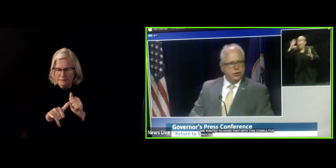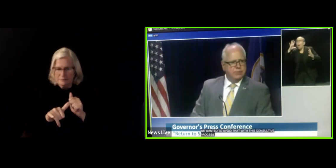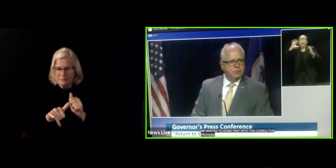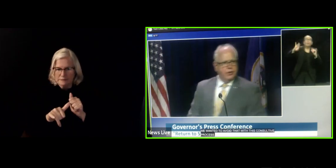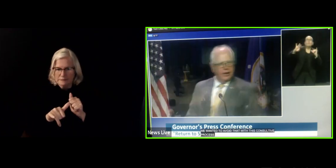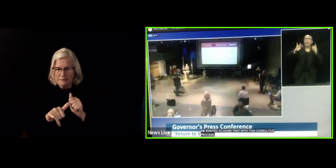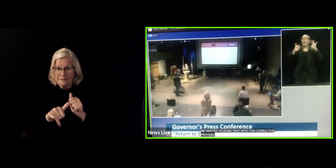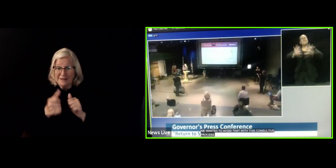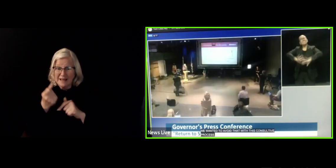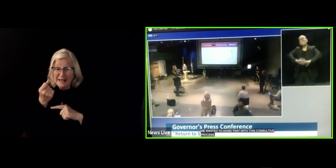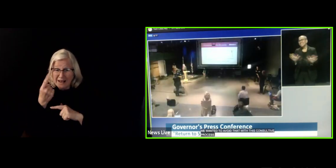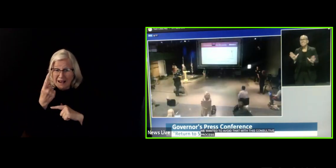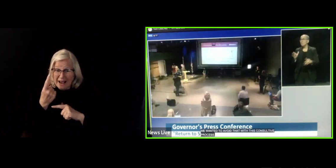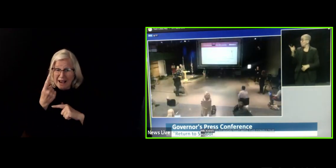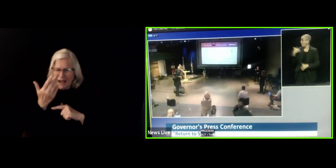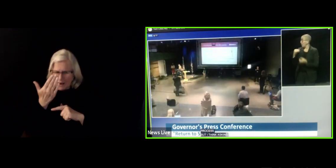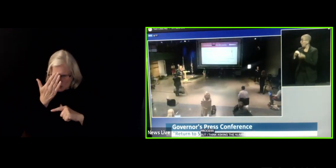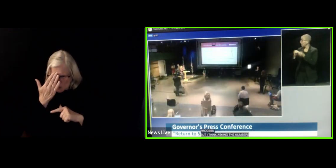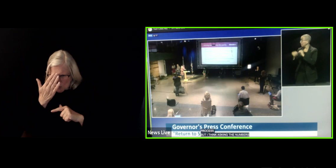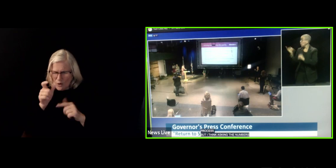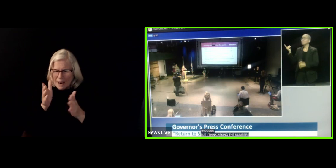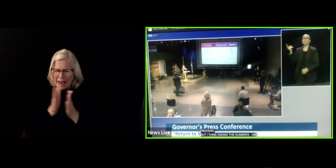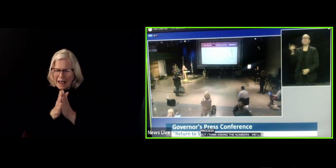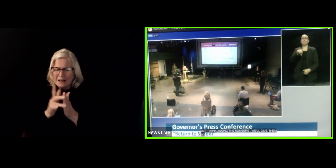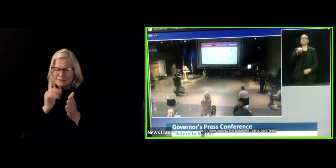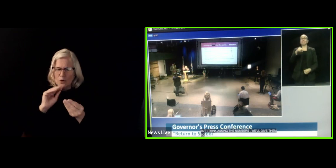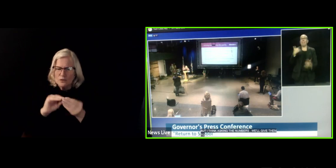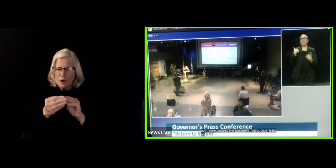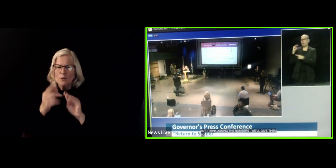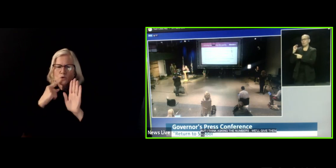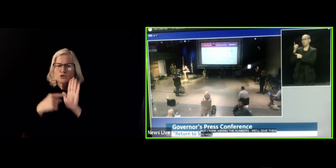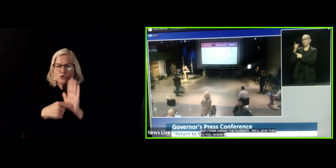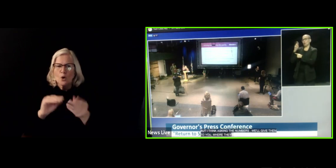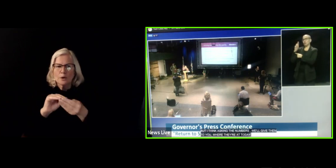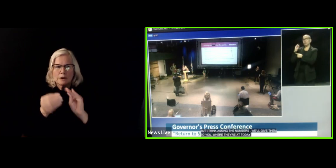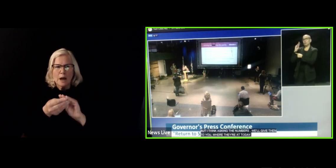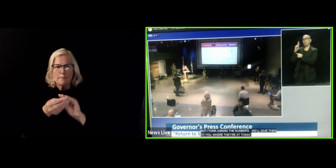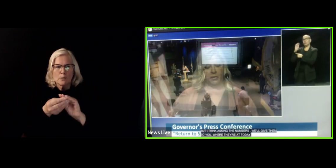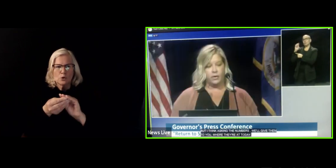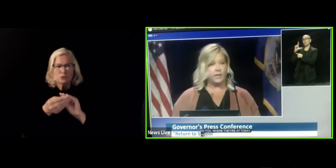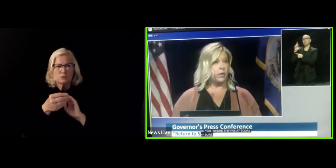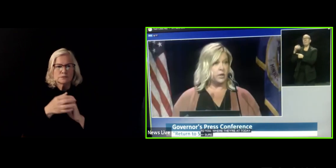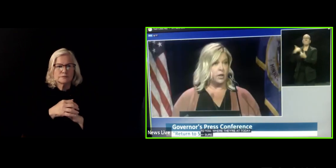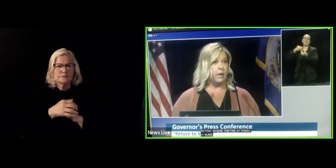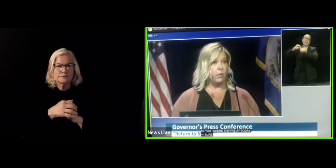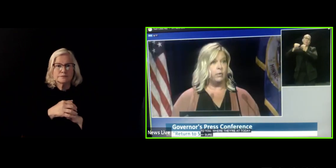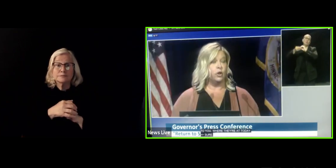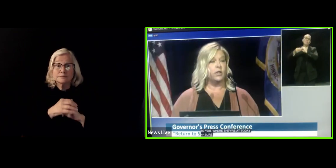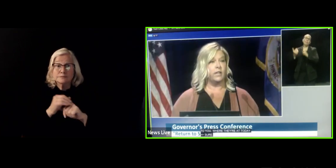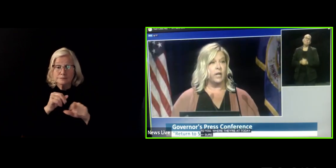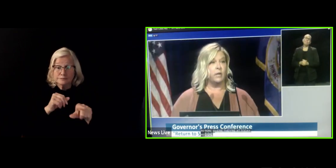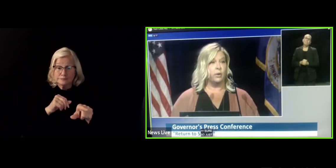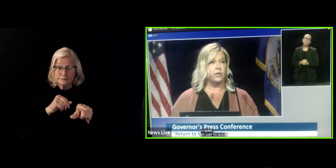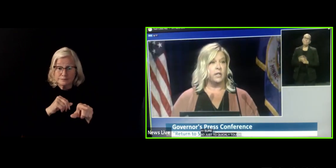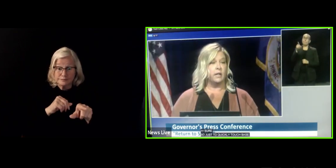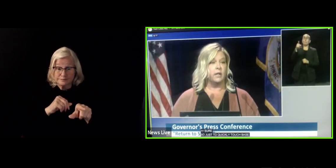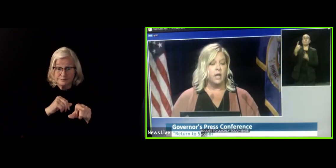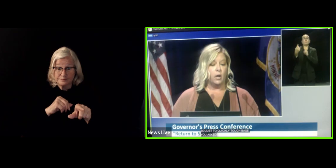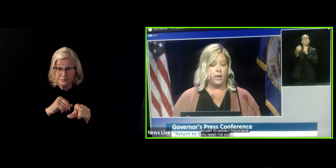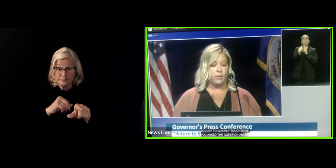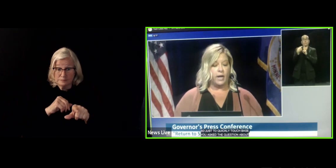to you. We're there today. Sure. So just to quickly touch base, you asked the question about what it would look like for in-person,